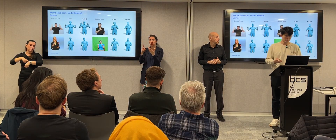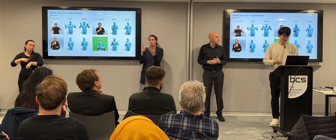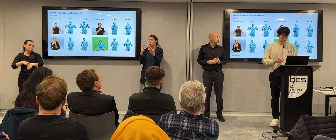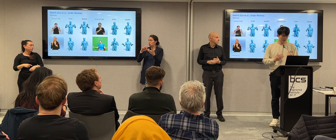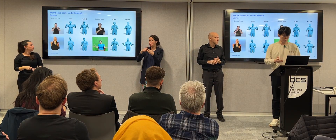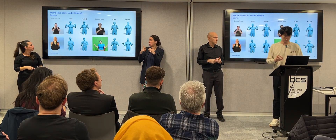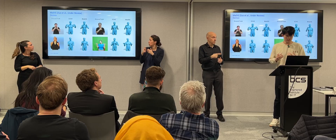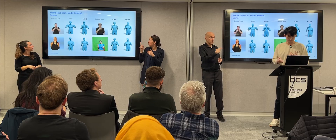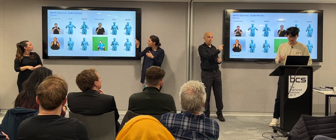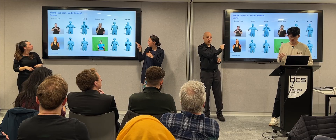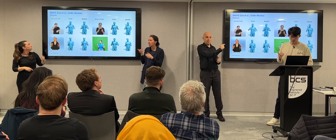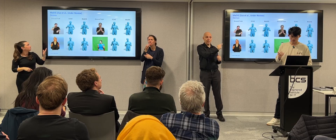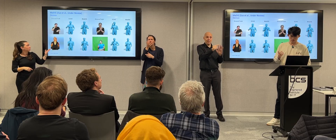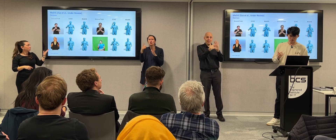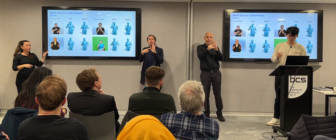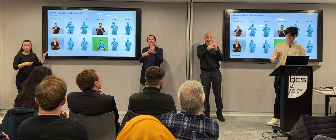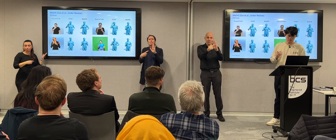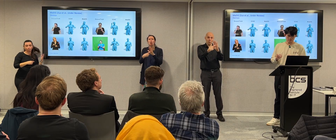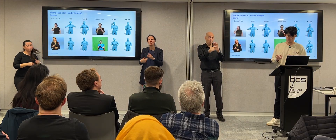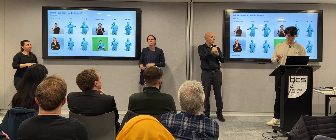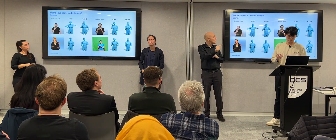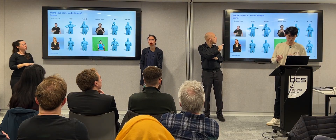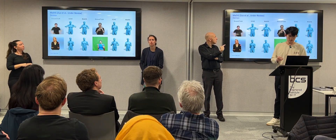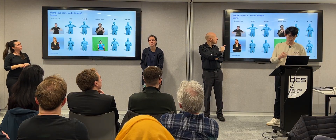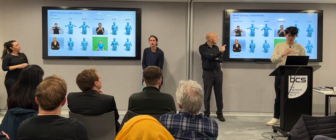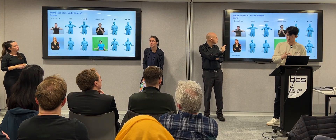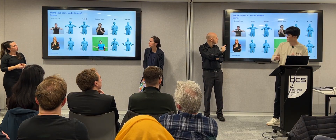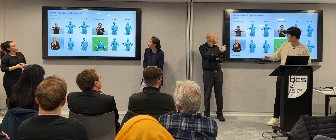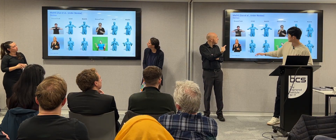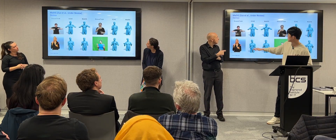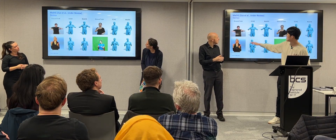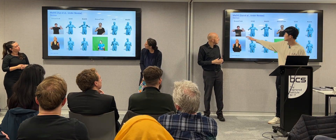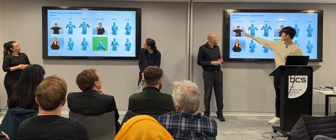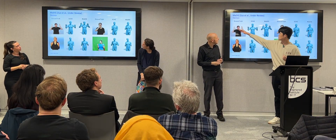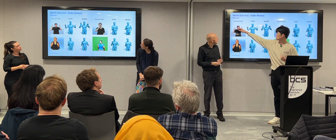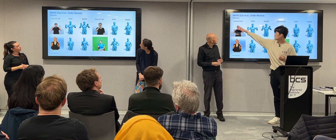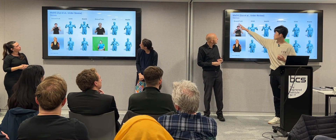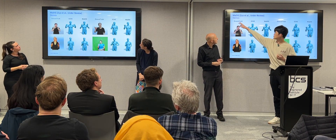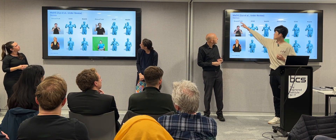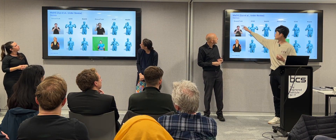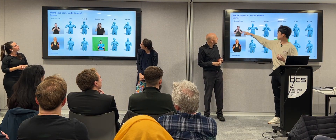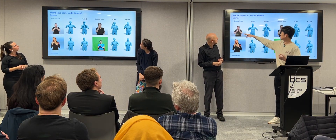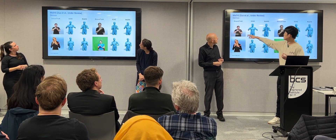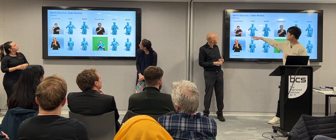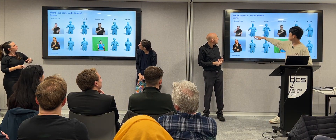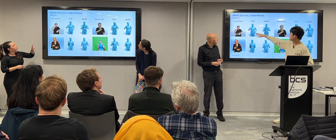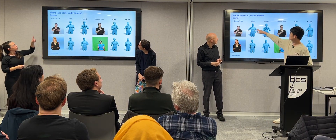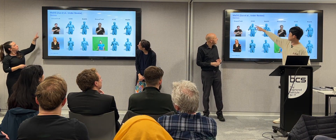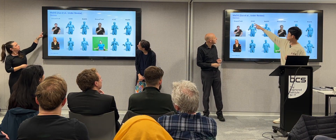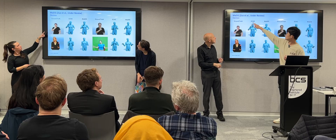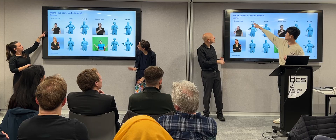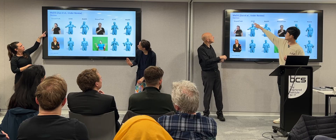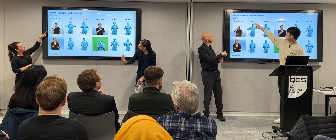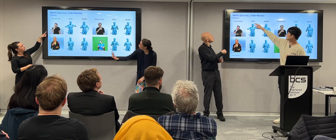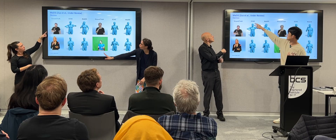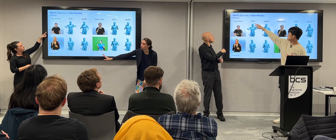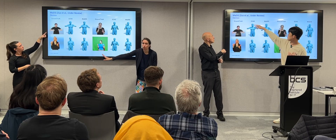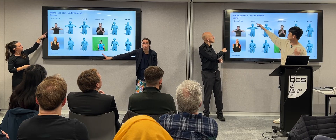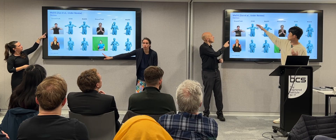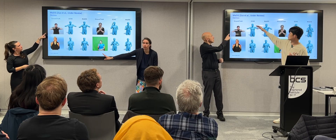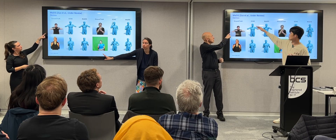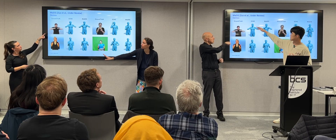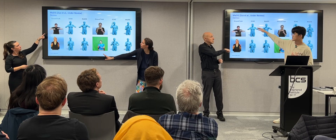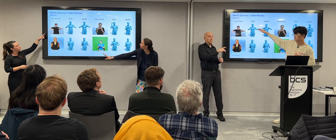And here are several demos of our comparing the ground truth RGB videos, the outputs of